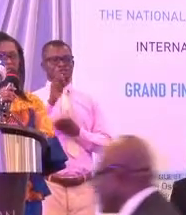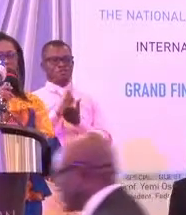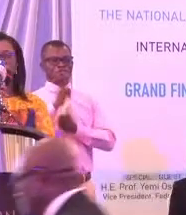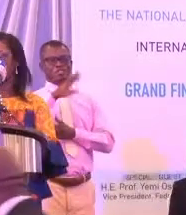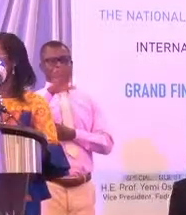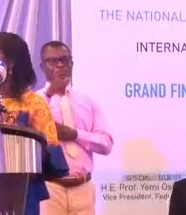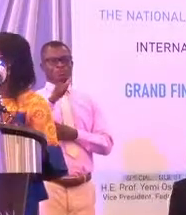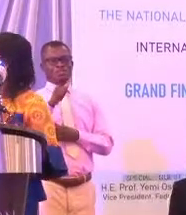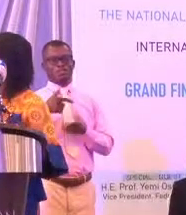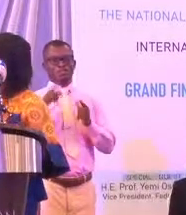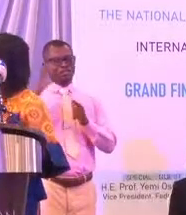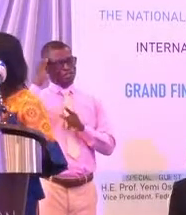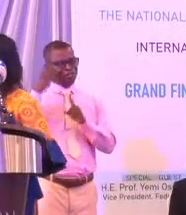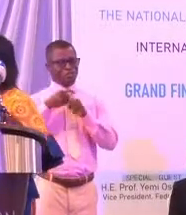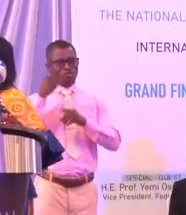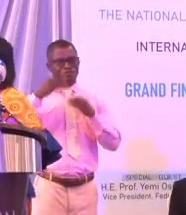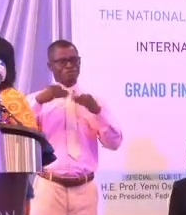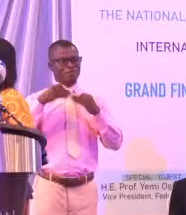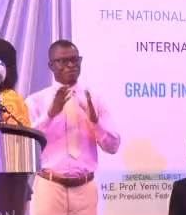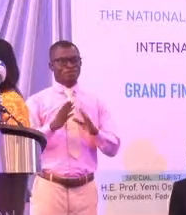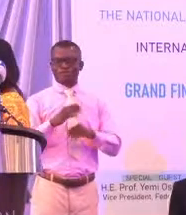Let's hear from the judges.